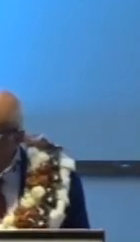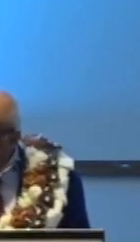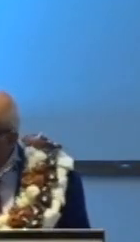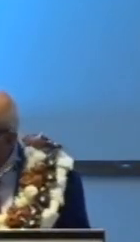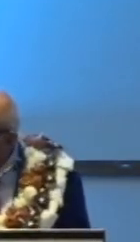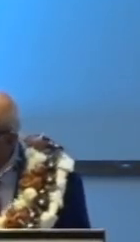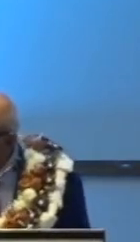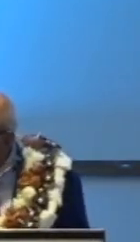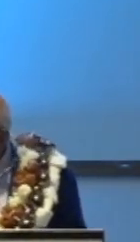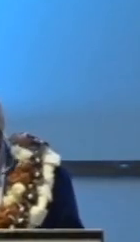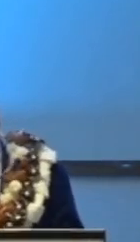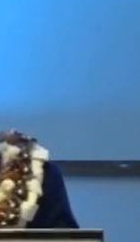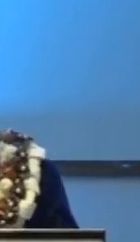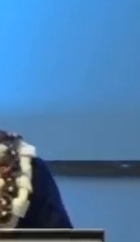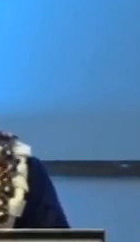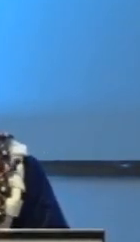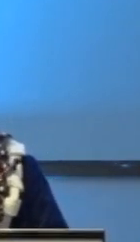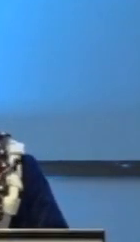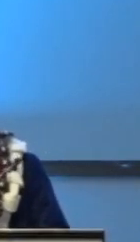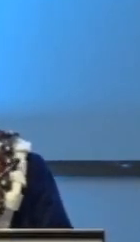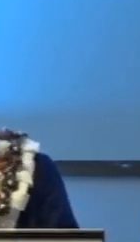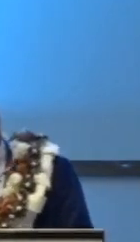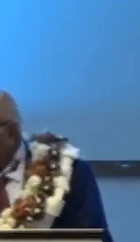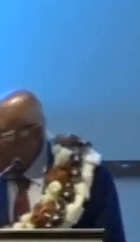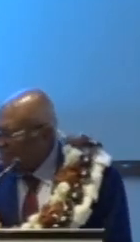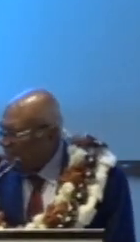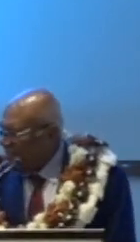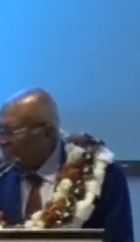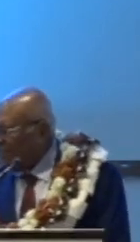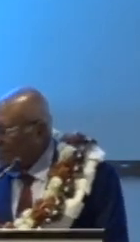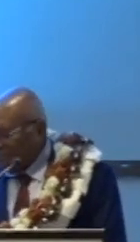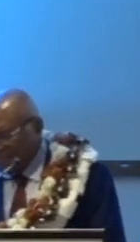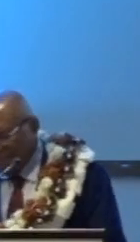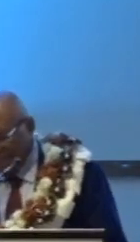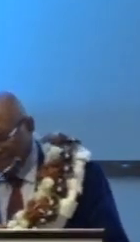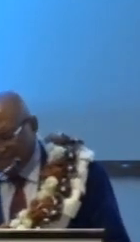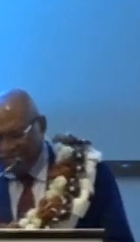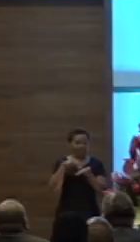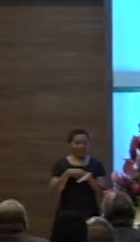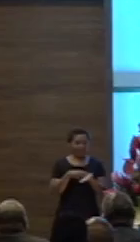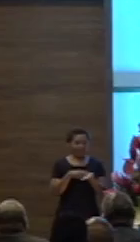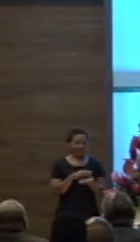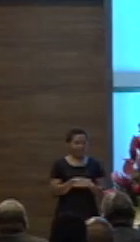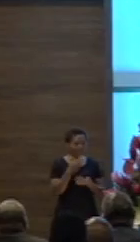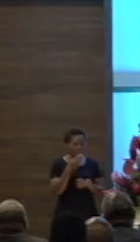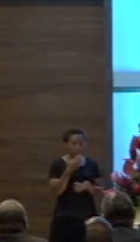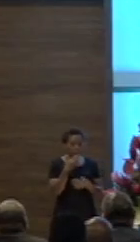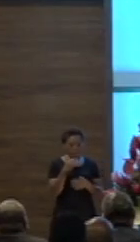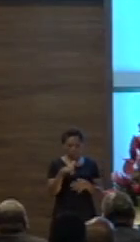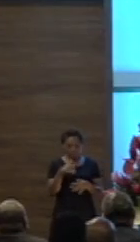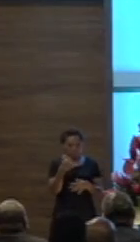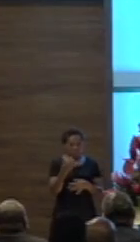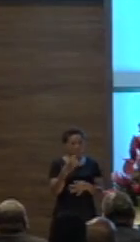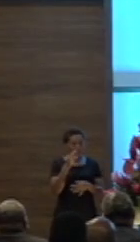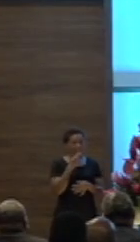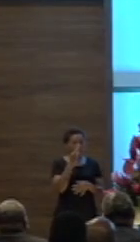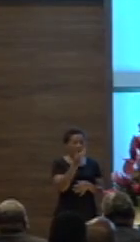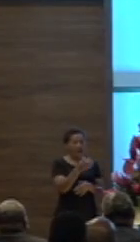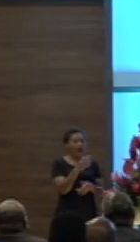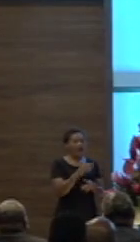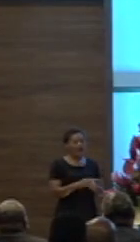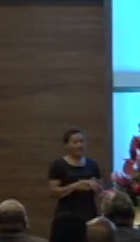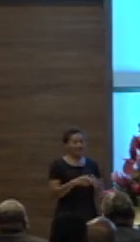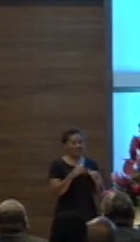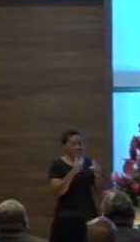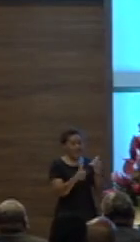Thank you, Honorable Prime Minister. So while you are still standing on stage, may I kindly invite the Honorable Acting Minister for Policing